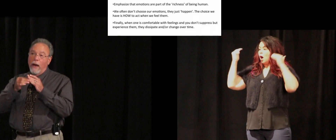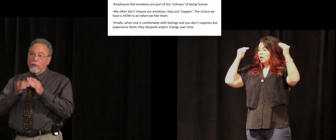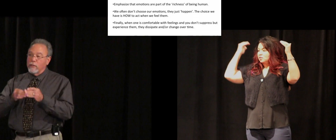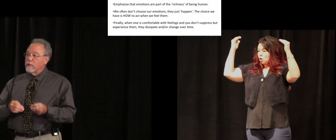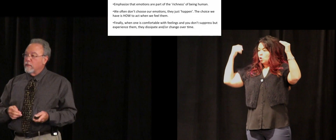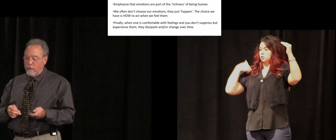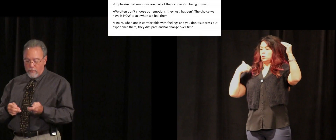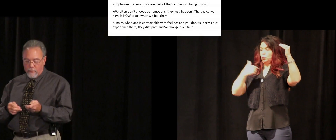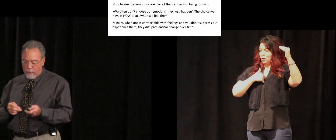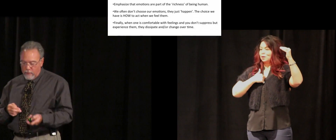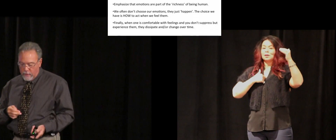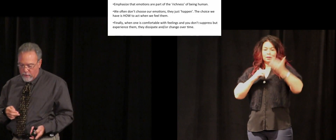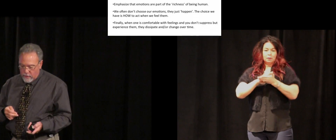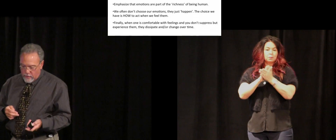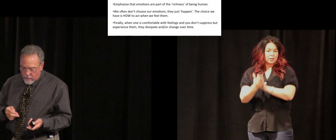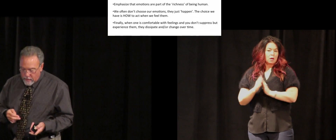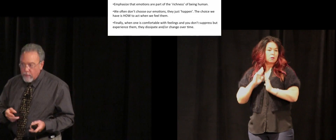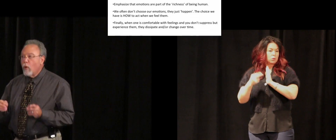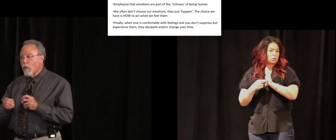lacking.